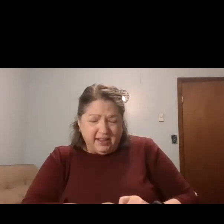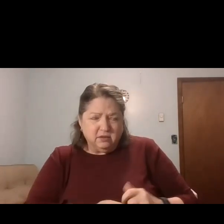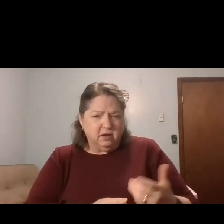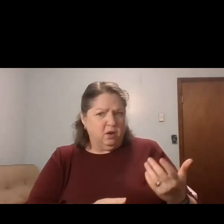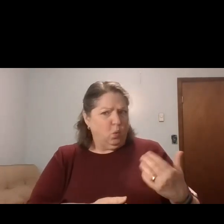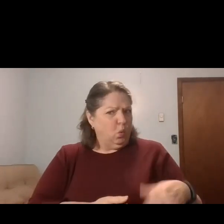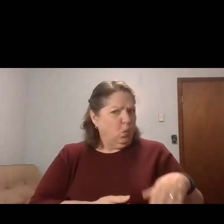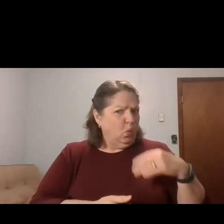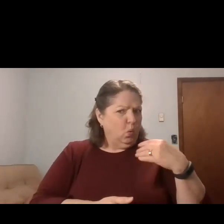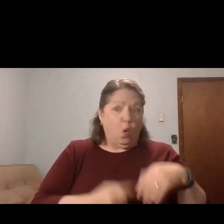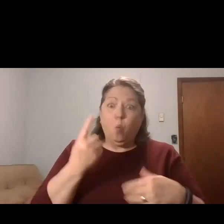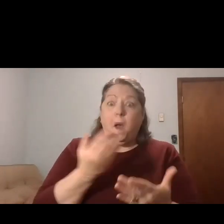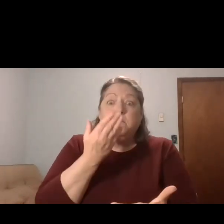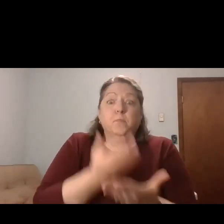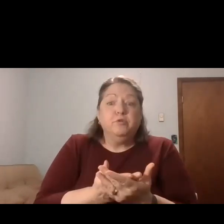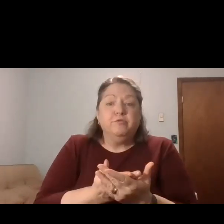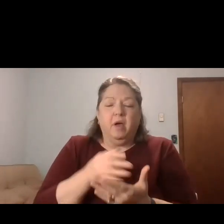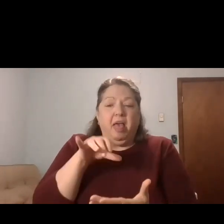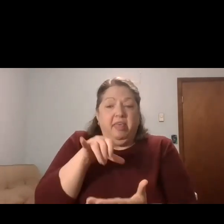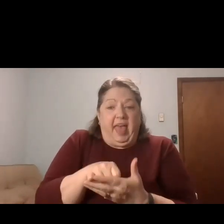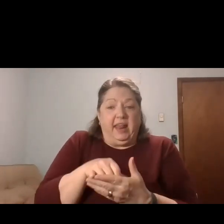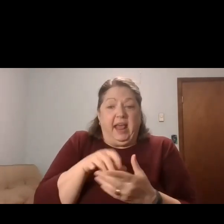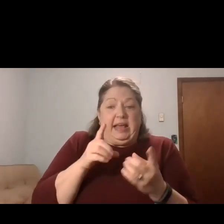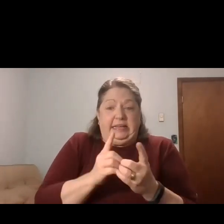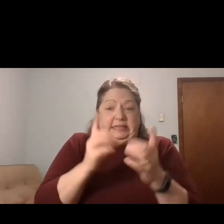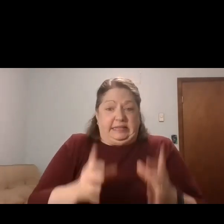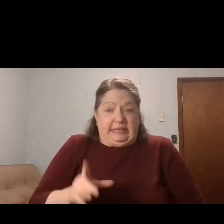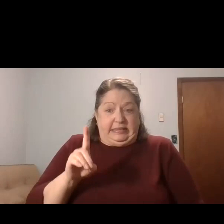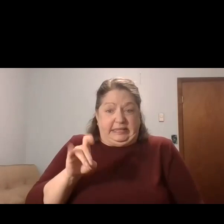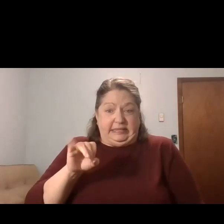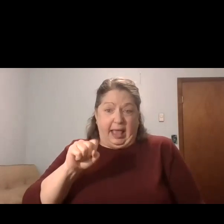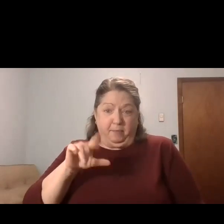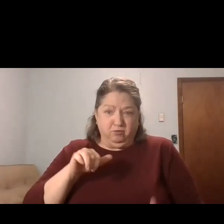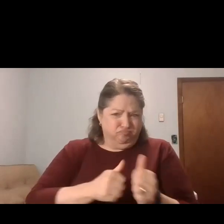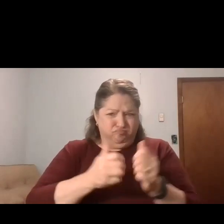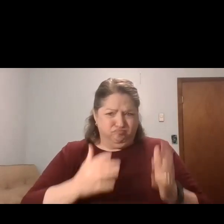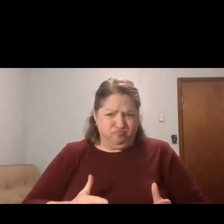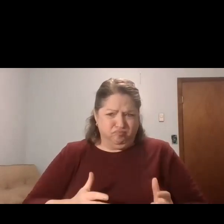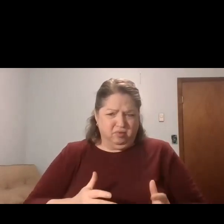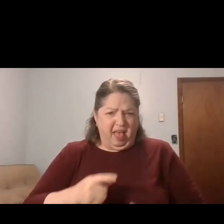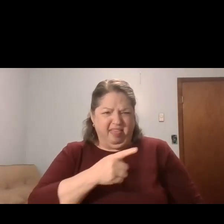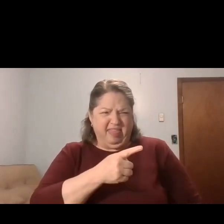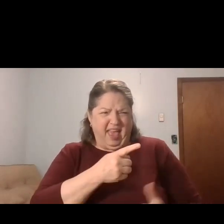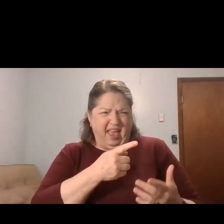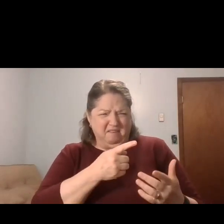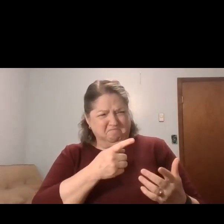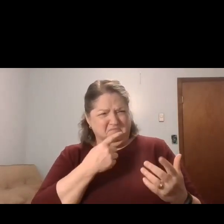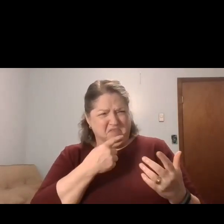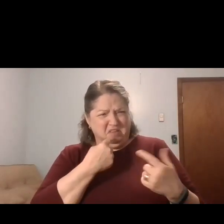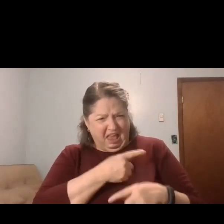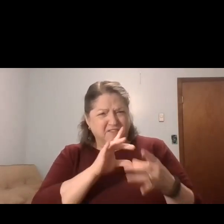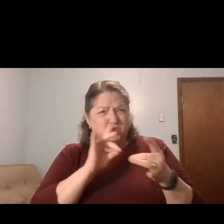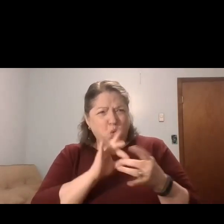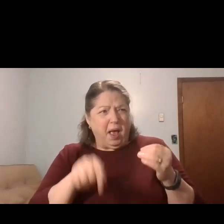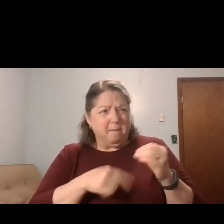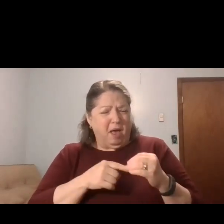disciples. Every one of them testify to the resurrection of Jesus Christ And just about every one of them was put to death for